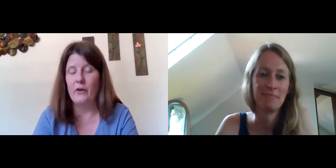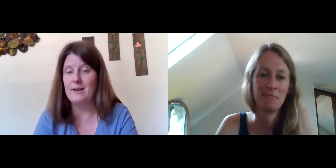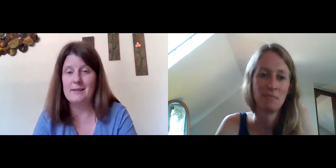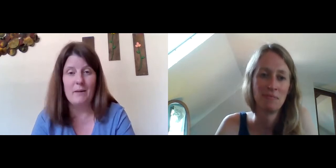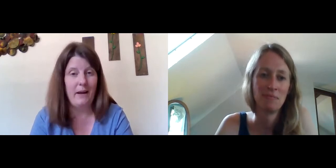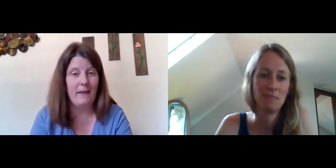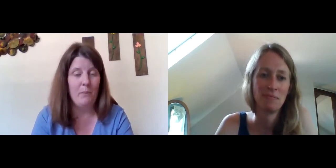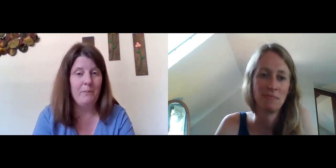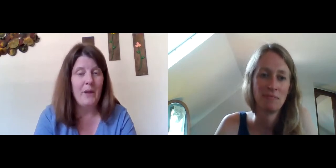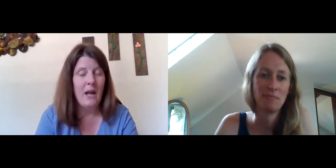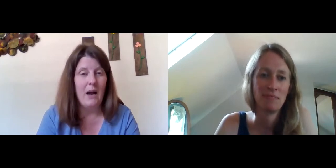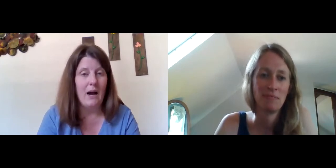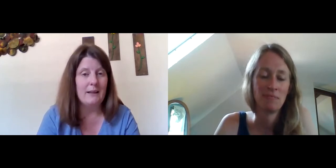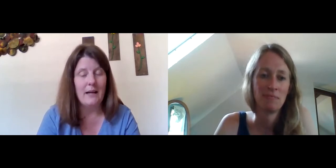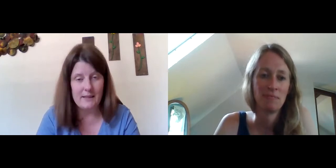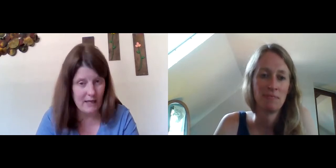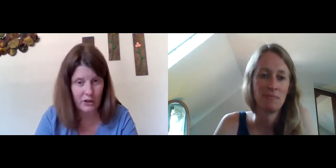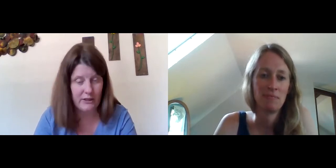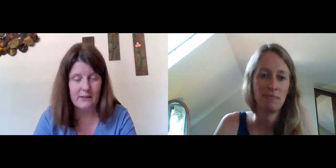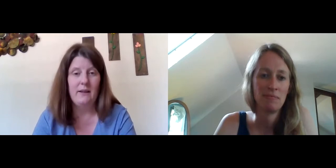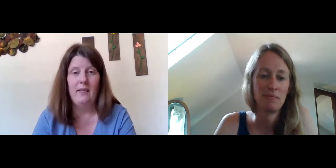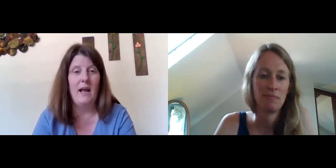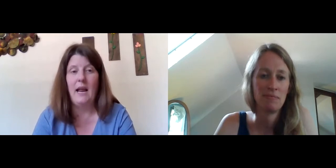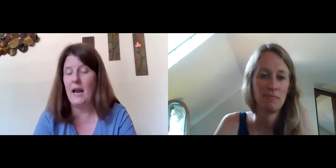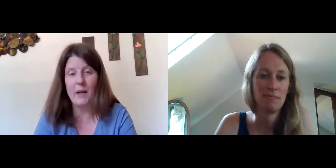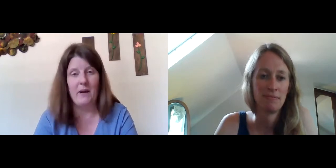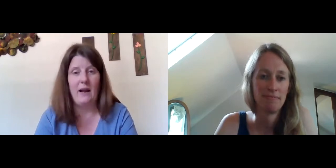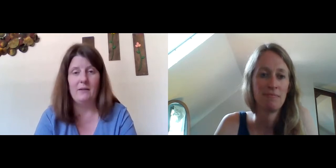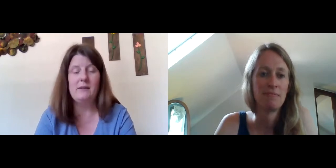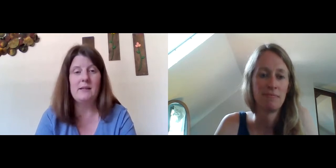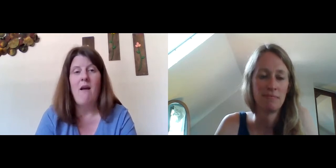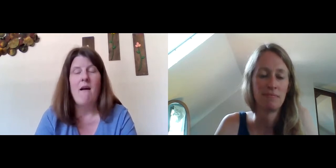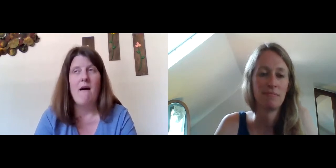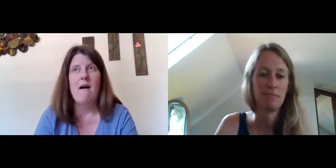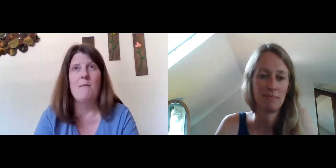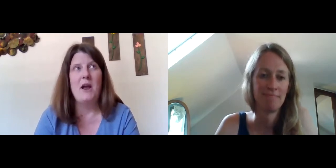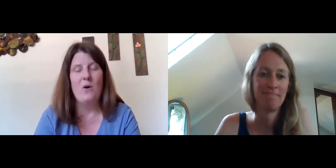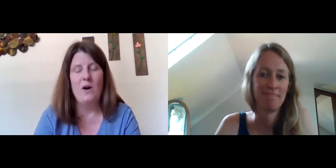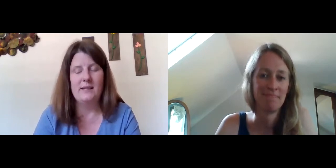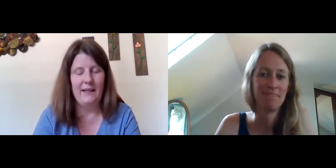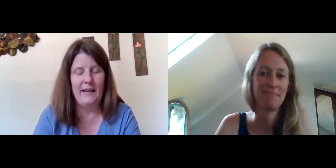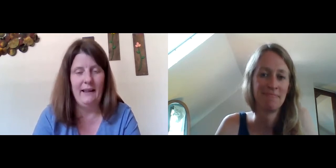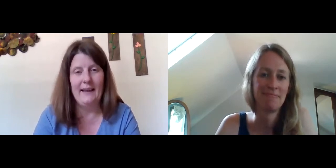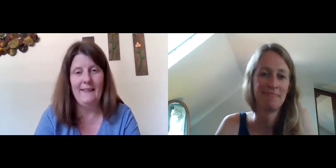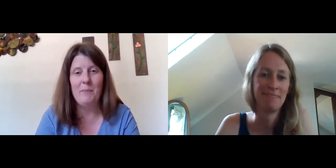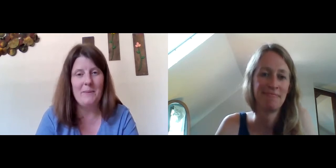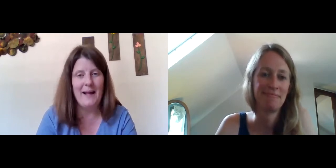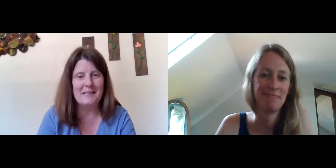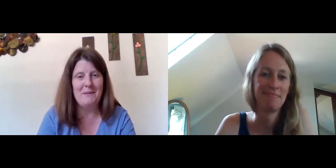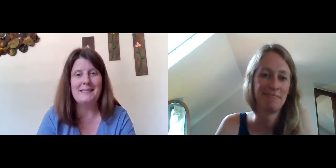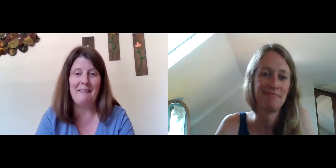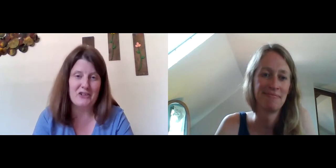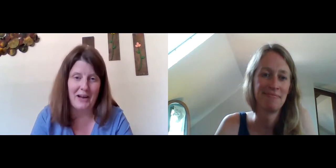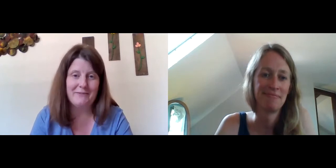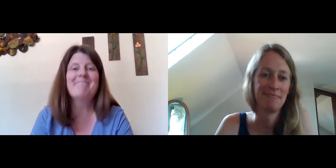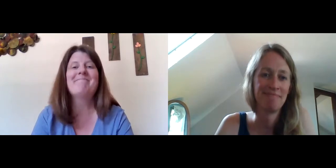hard of hearing does not make them less intelligent than anybody else. I know a silly thing that people ask